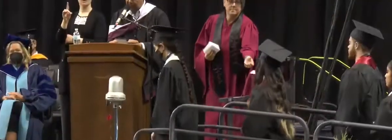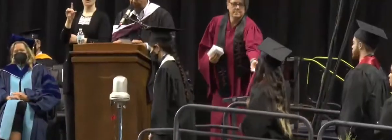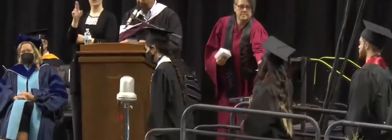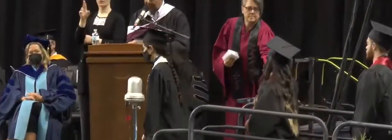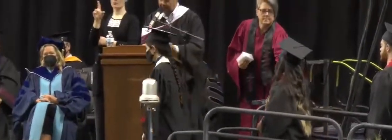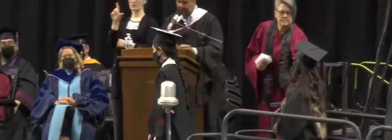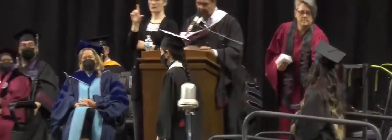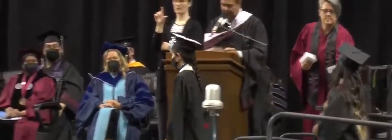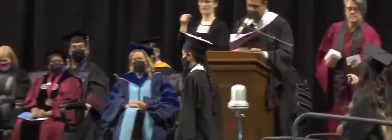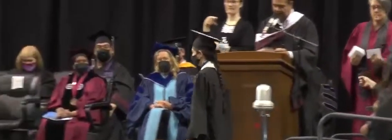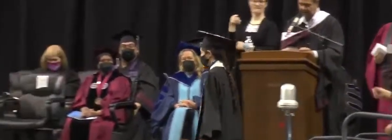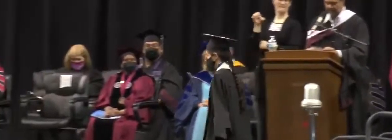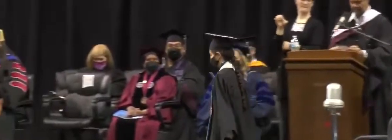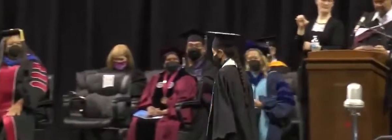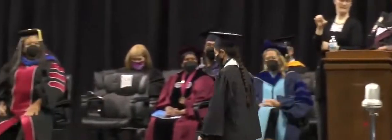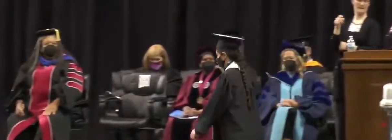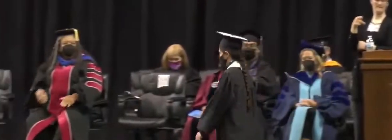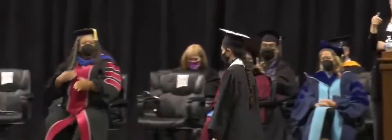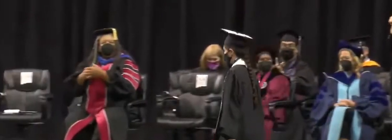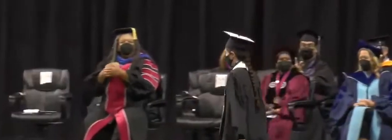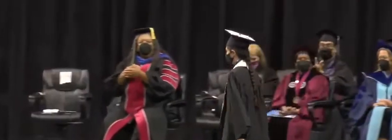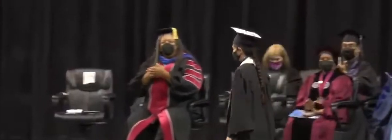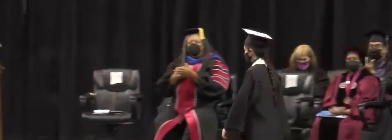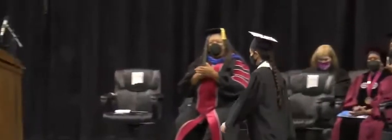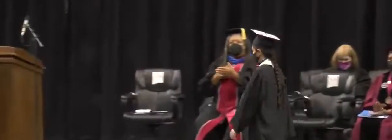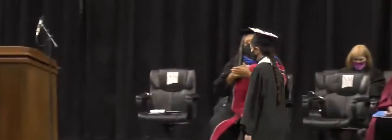Guadalupe González Padilla.